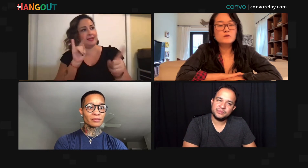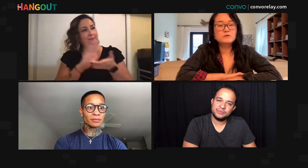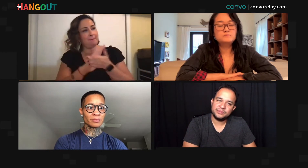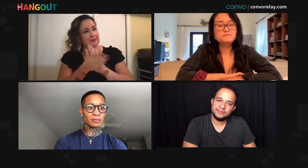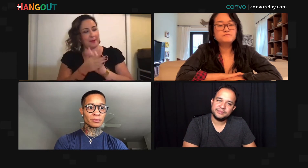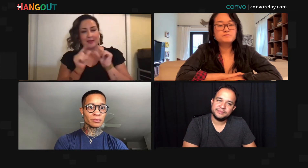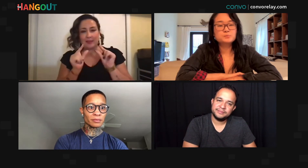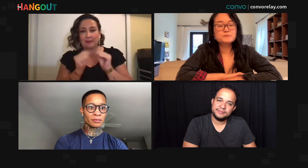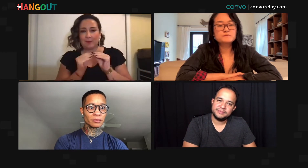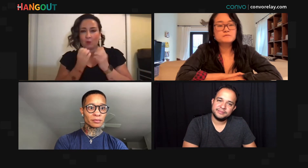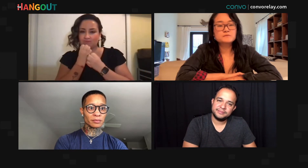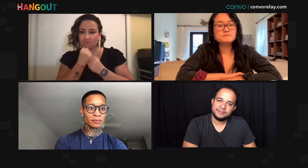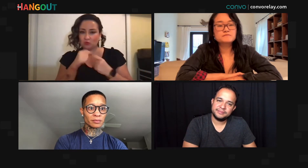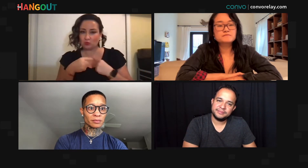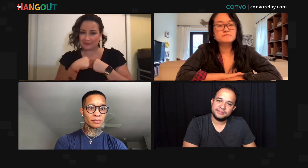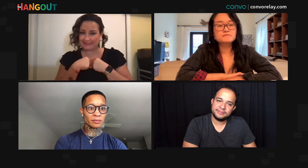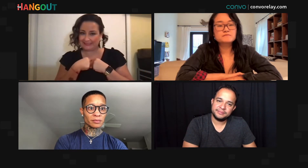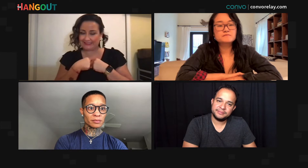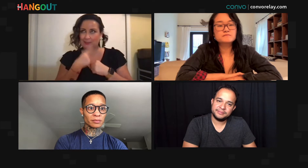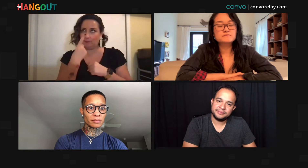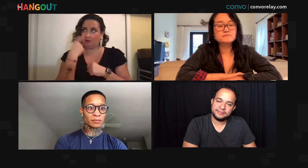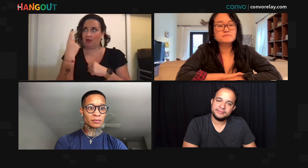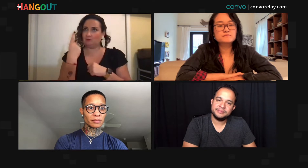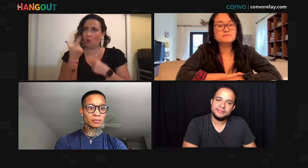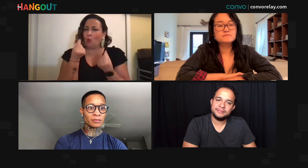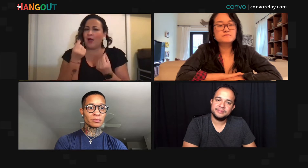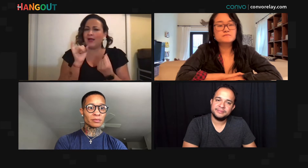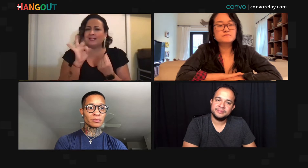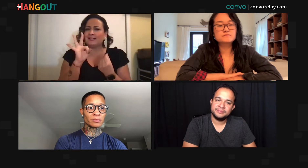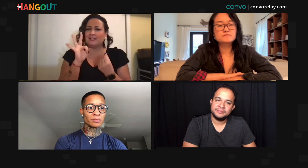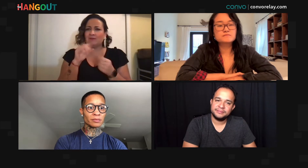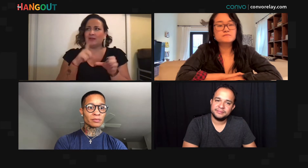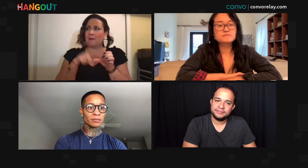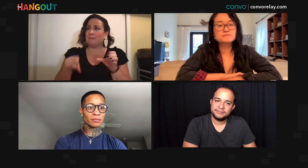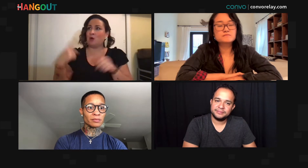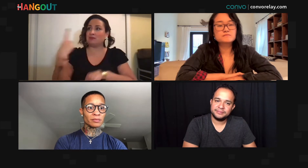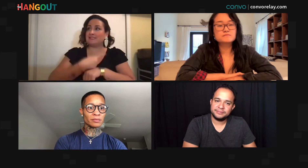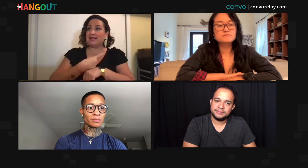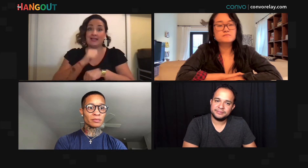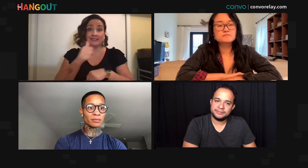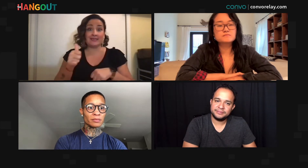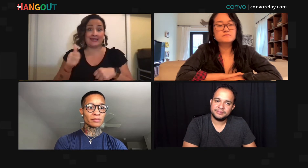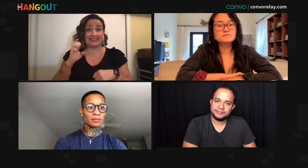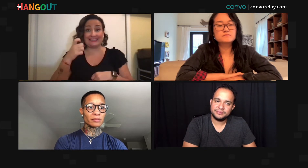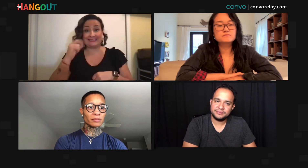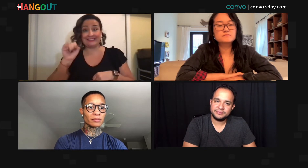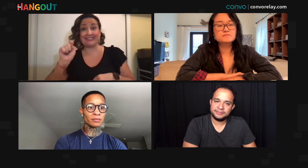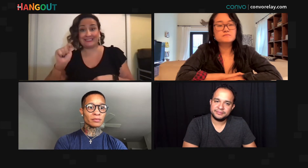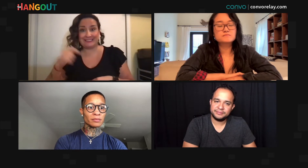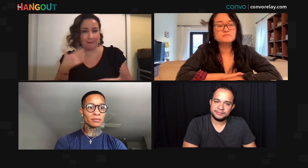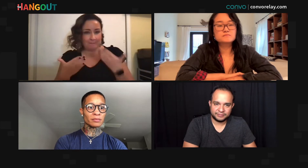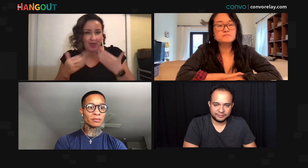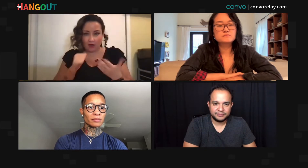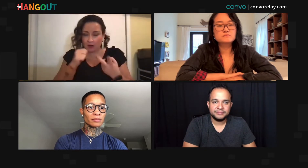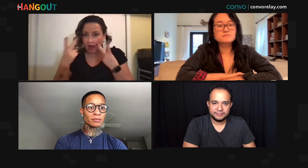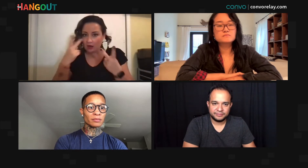and I felt like it became so much more dear to me.